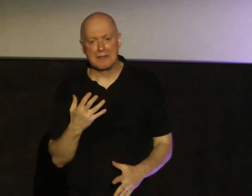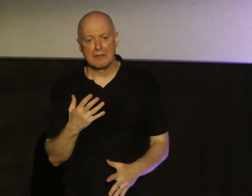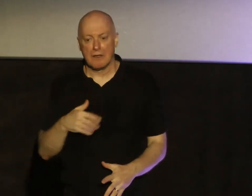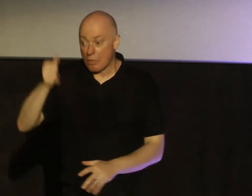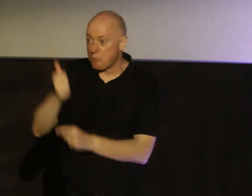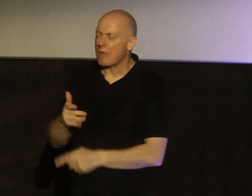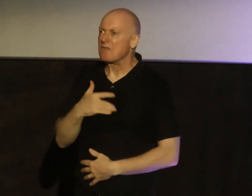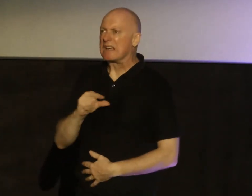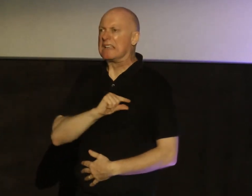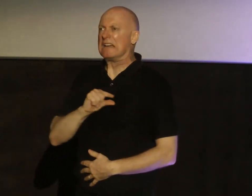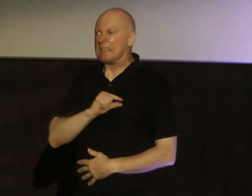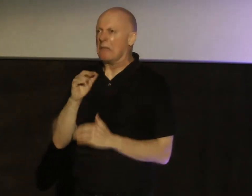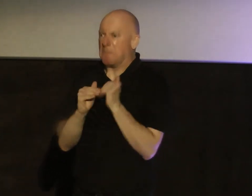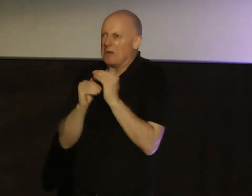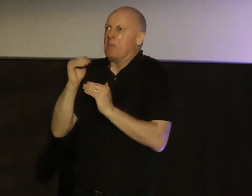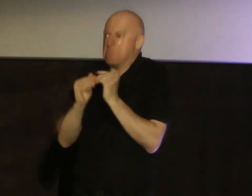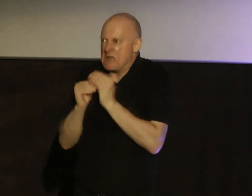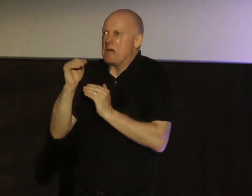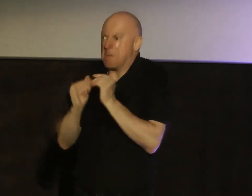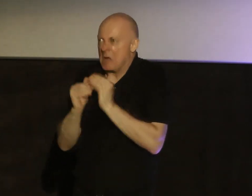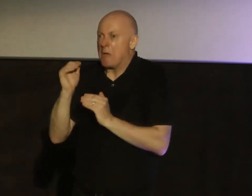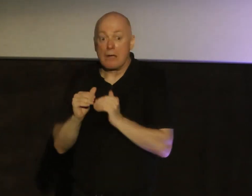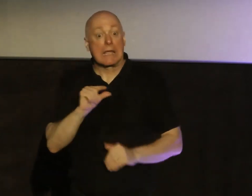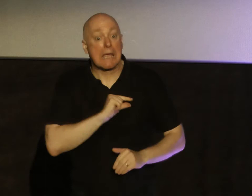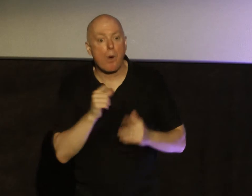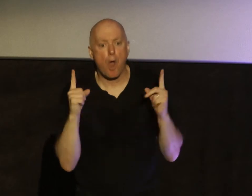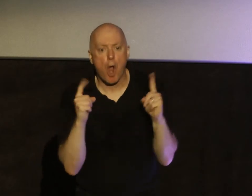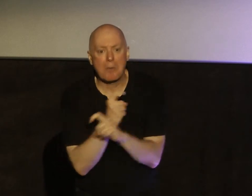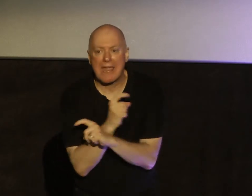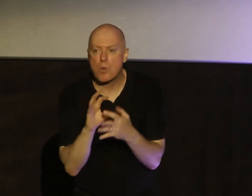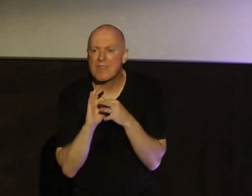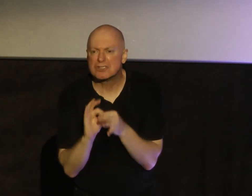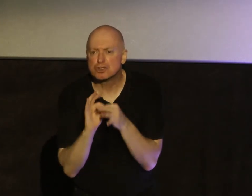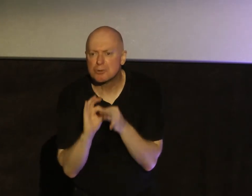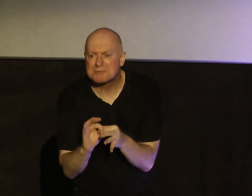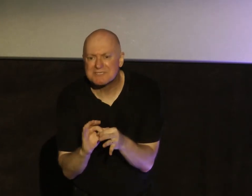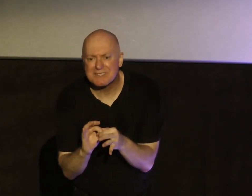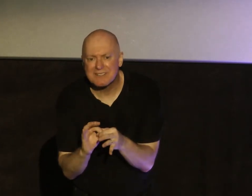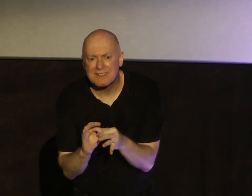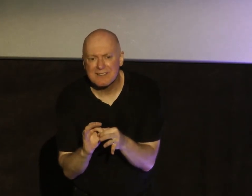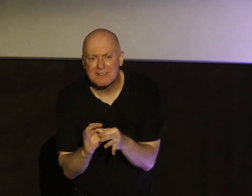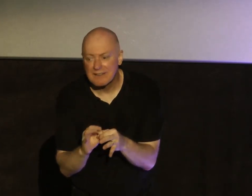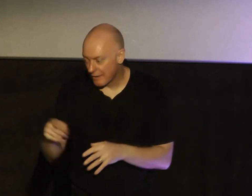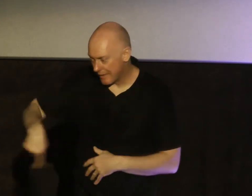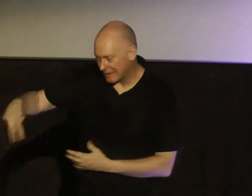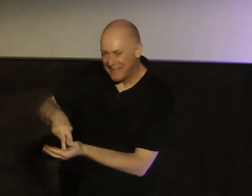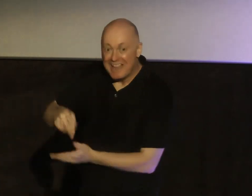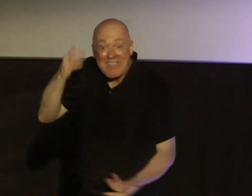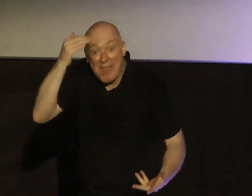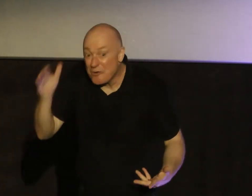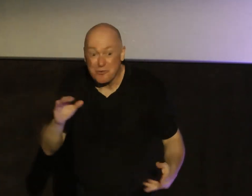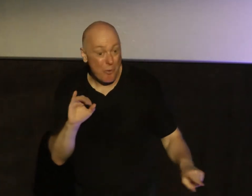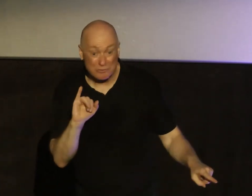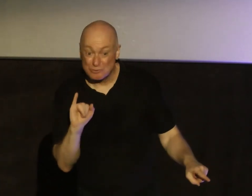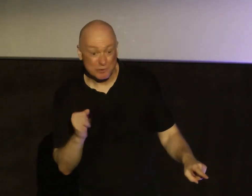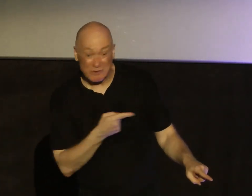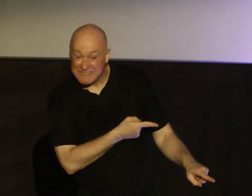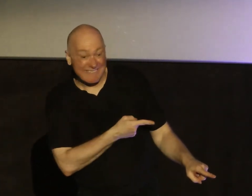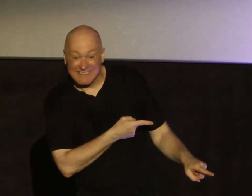in their heart. Guilt complicates relationships. And they're standing there. They don't know this is Joseph. Something bad